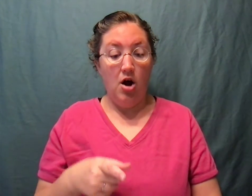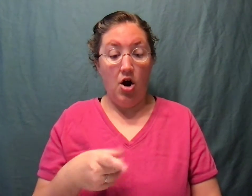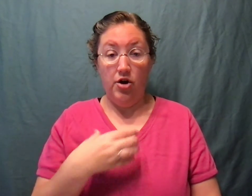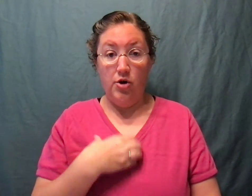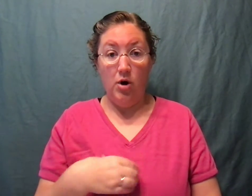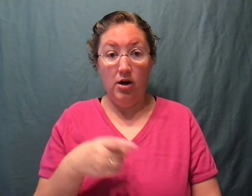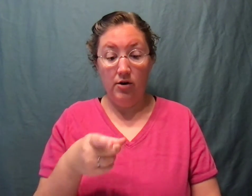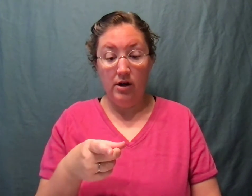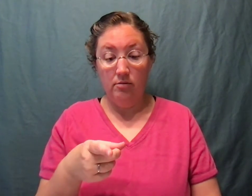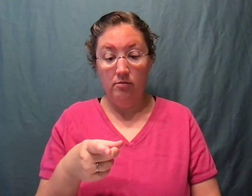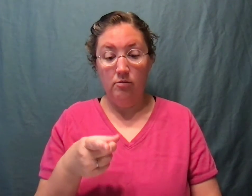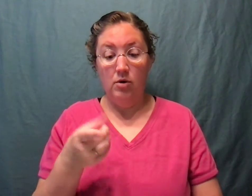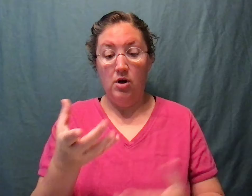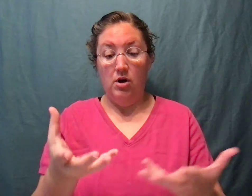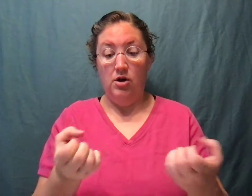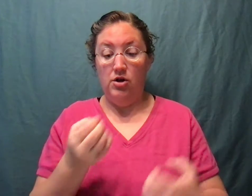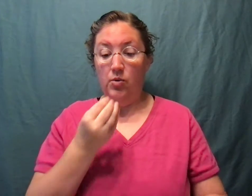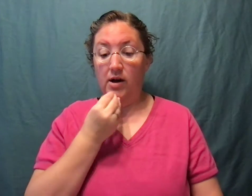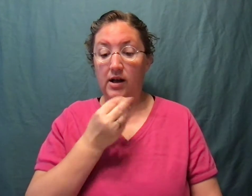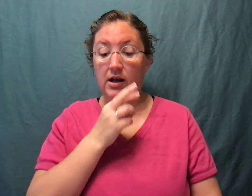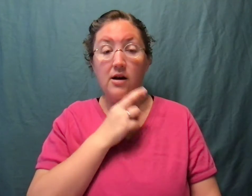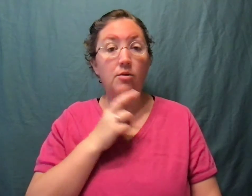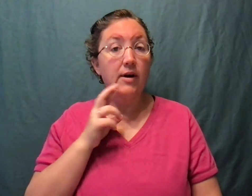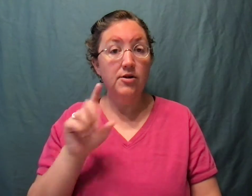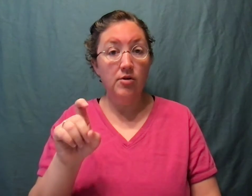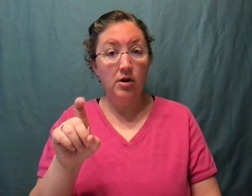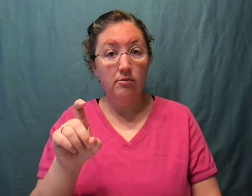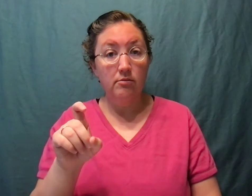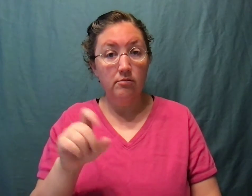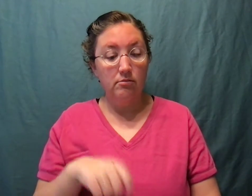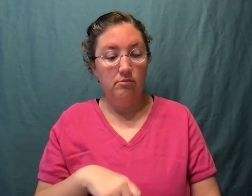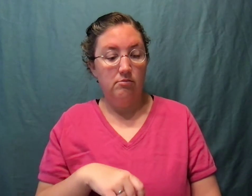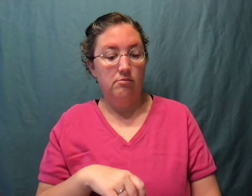Are you hungry? Do you want to eat at a restaurant?